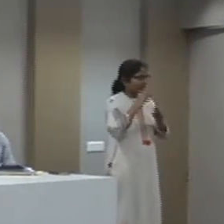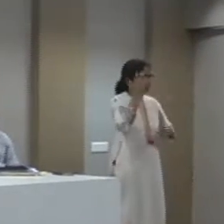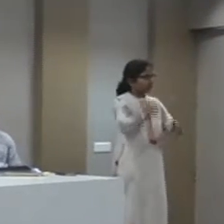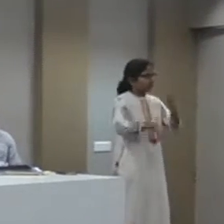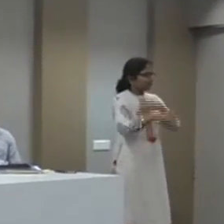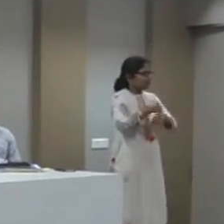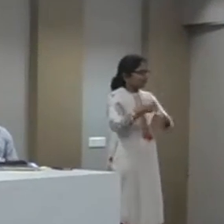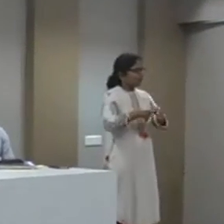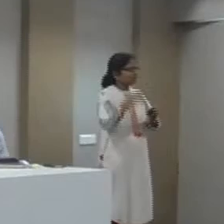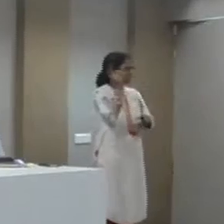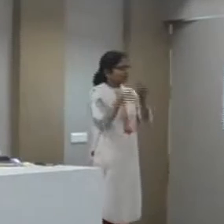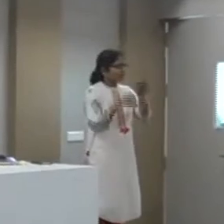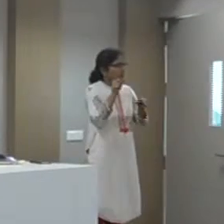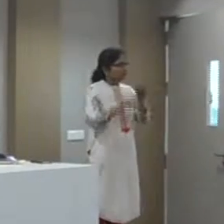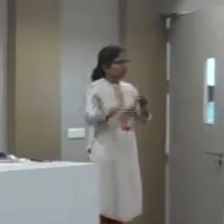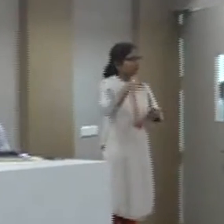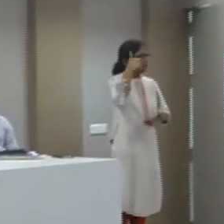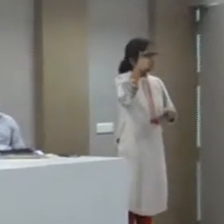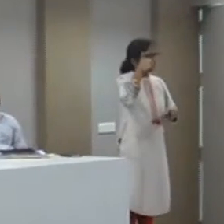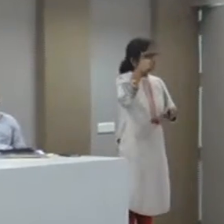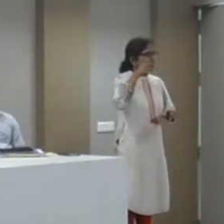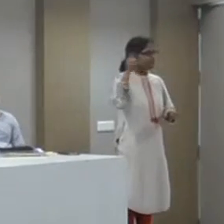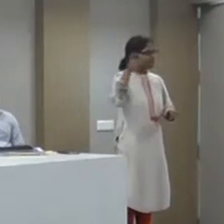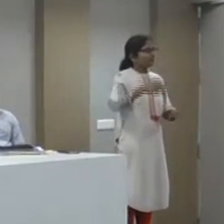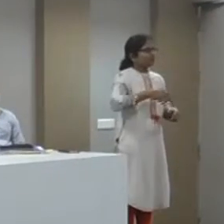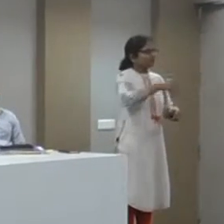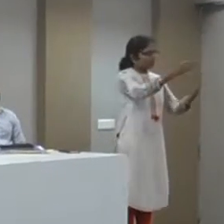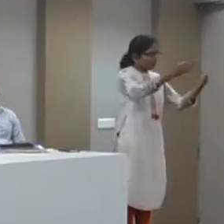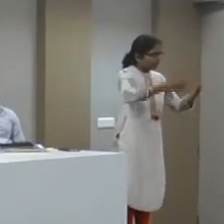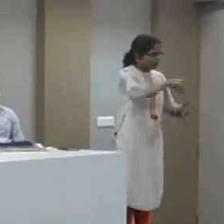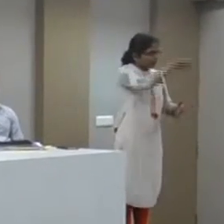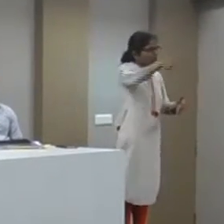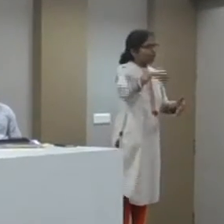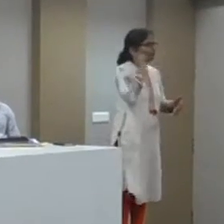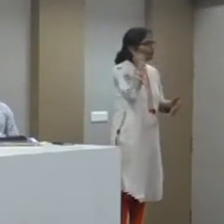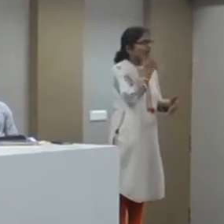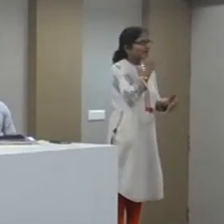welcome you to this training and awareness program.